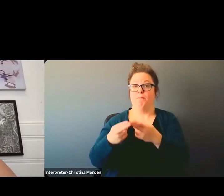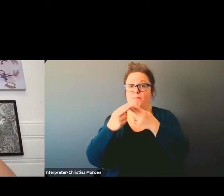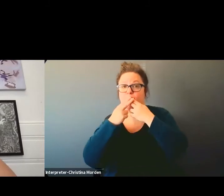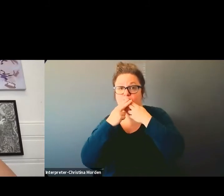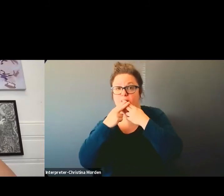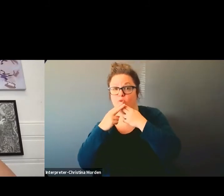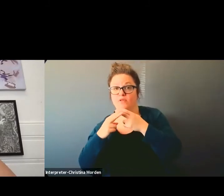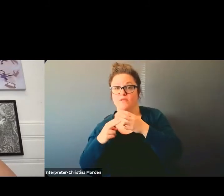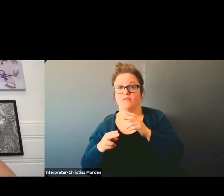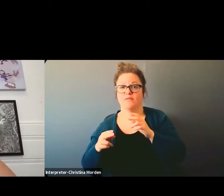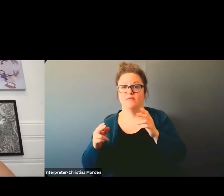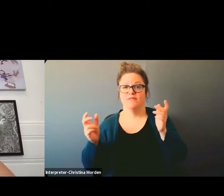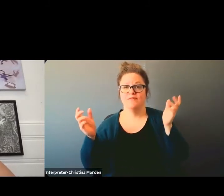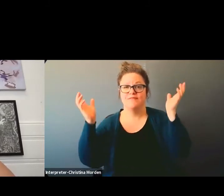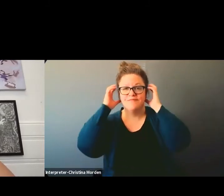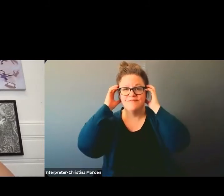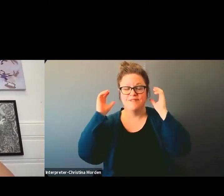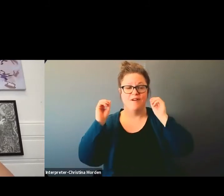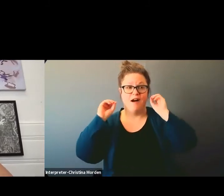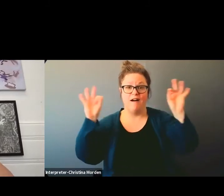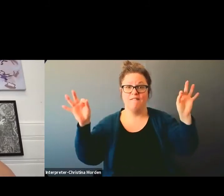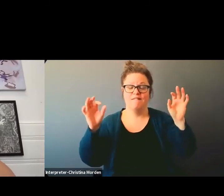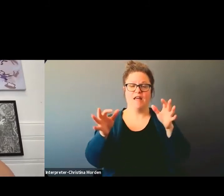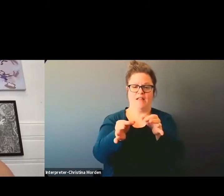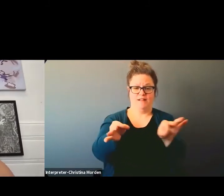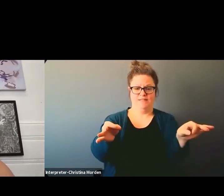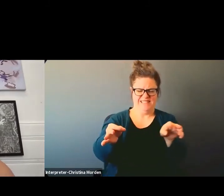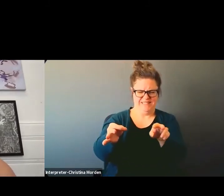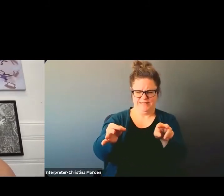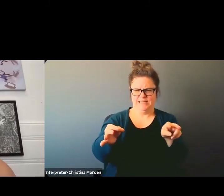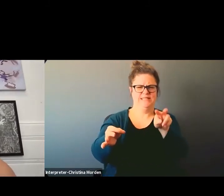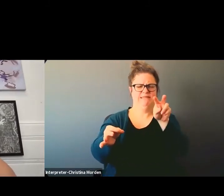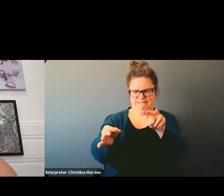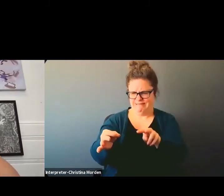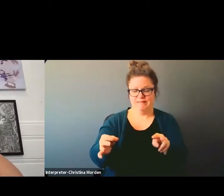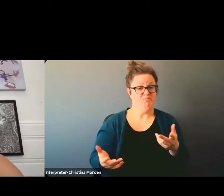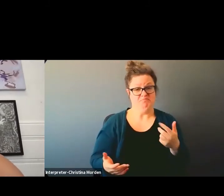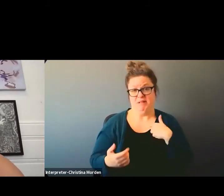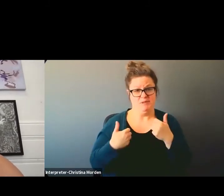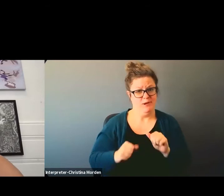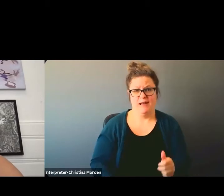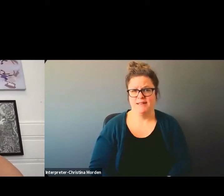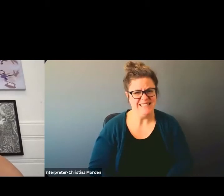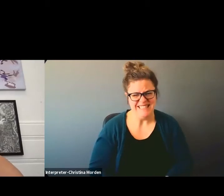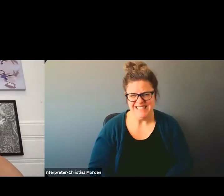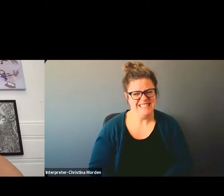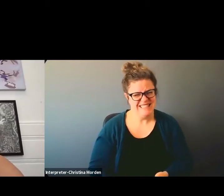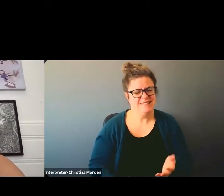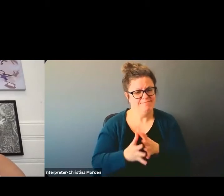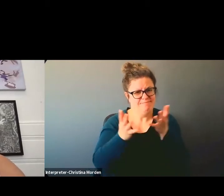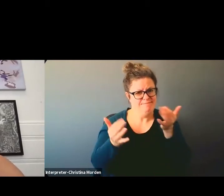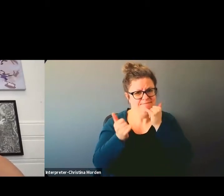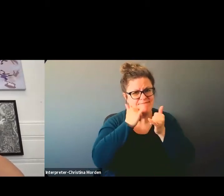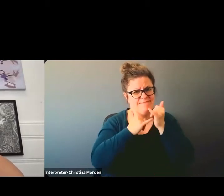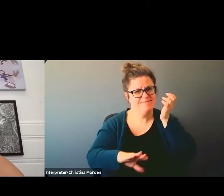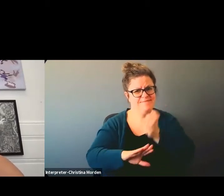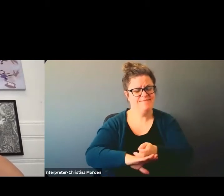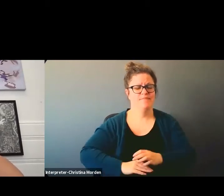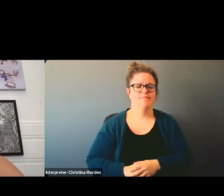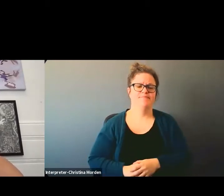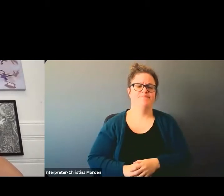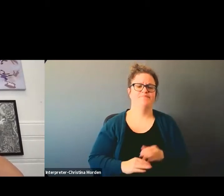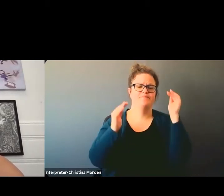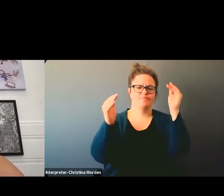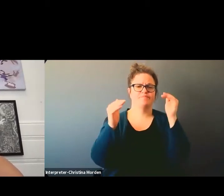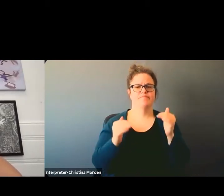and see if you can follow along. Because I tell you, I tried and I couldn't do it. And then lastly, if you're putting